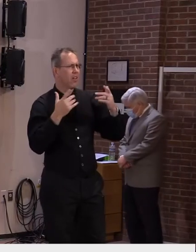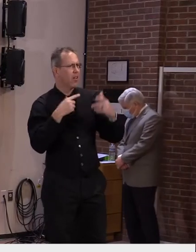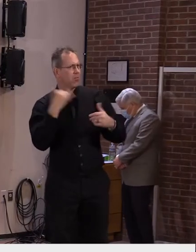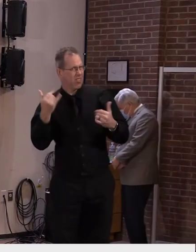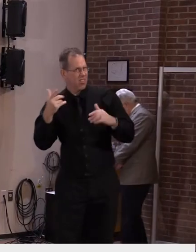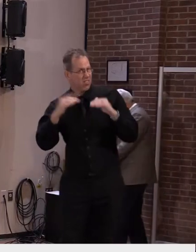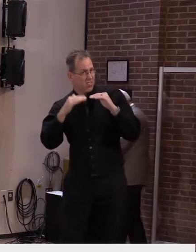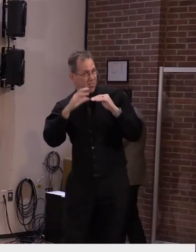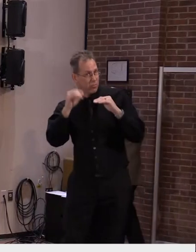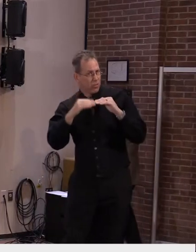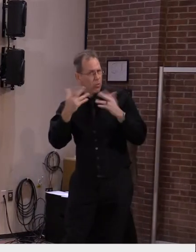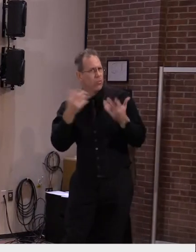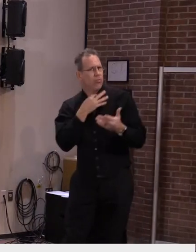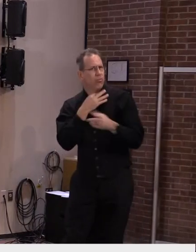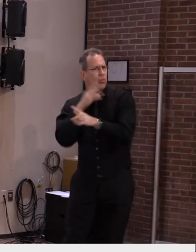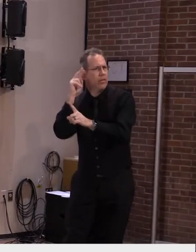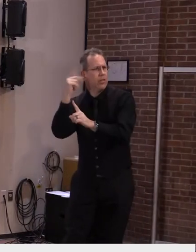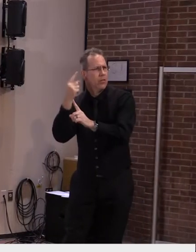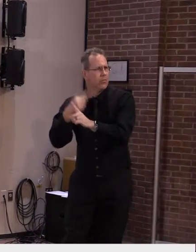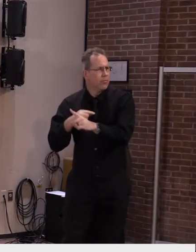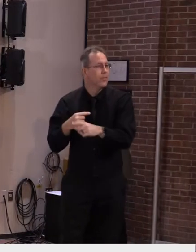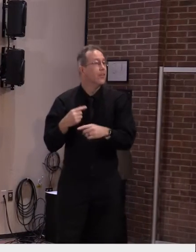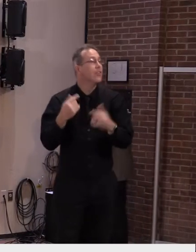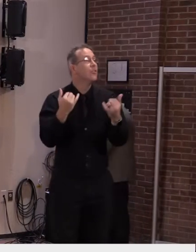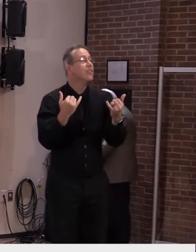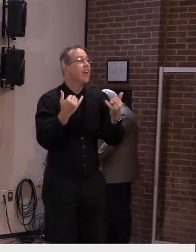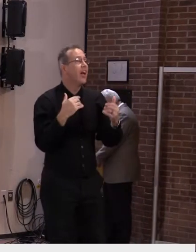that 5% threshold.